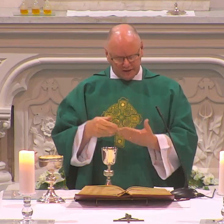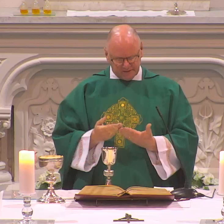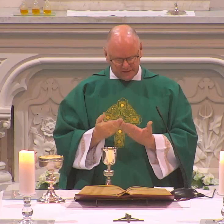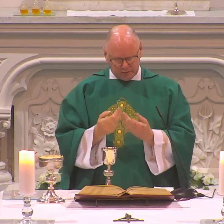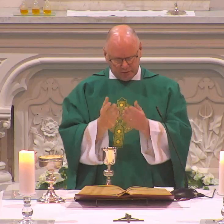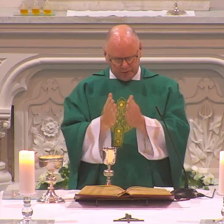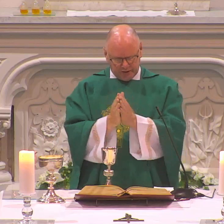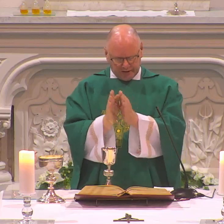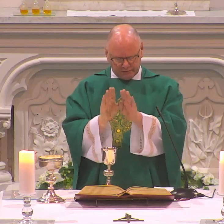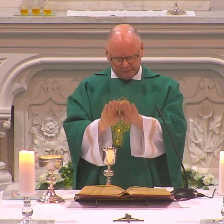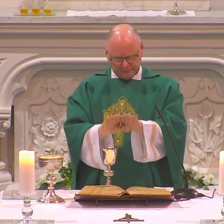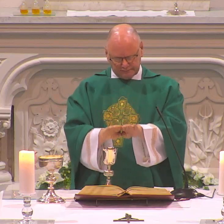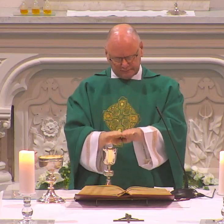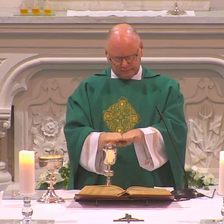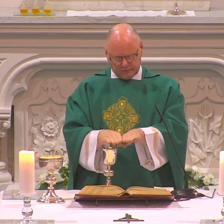these gifts, we pray,